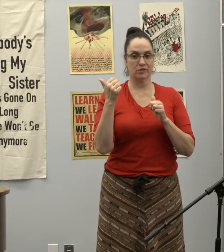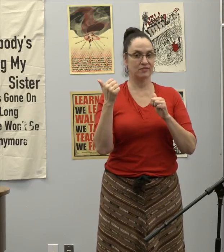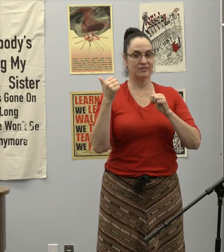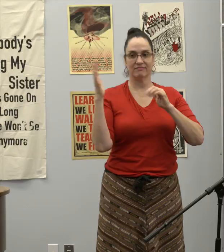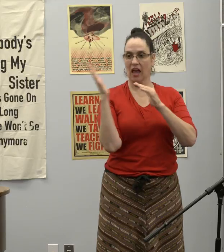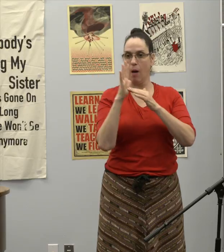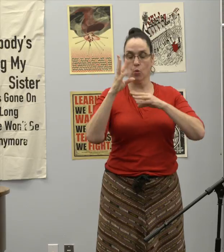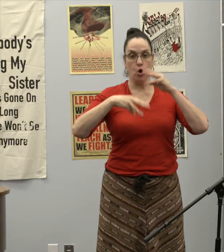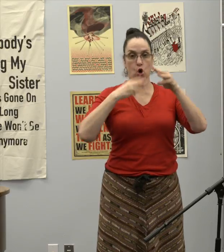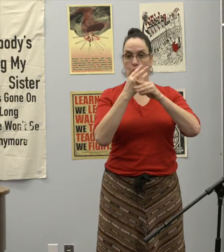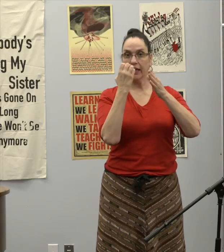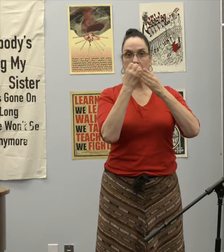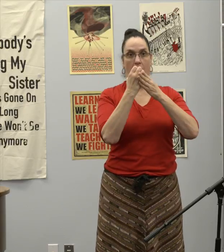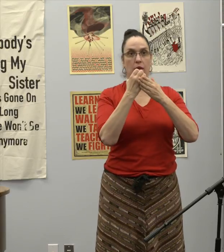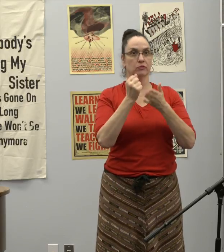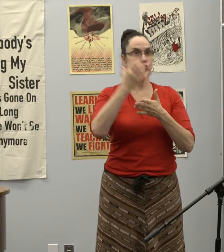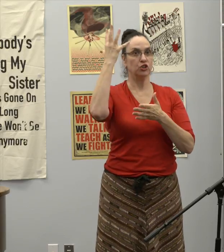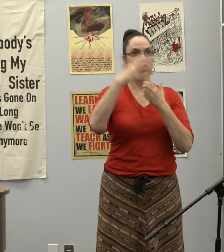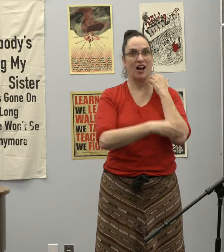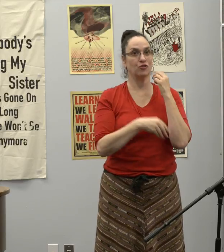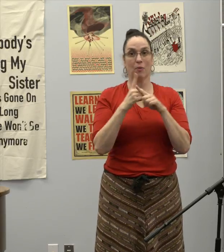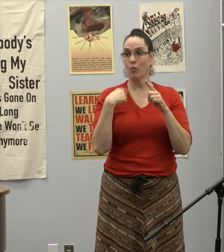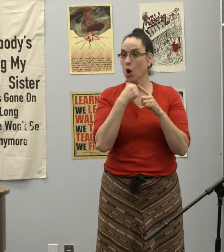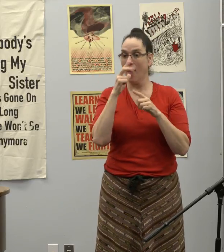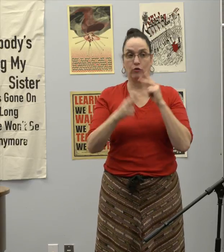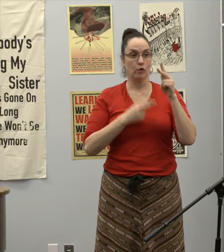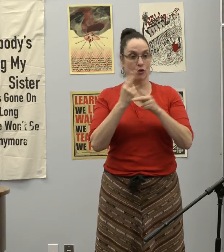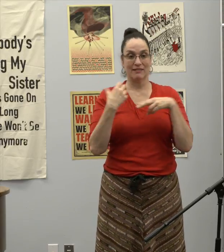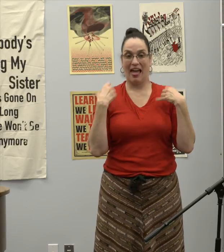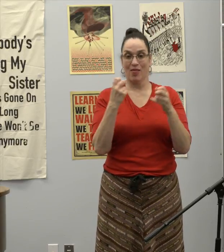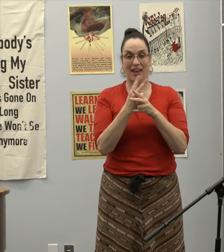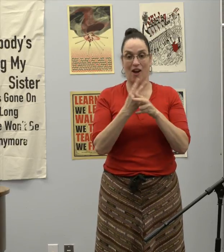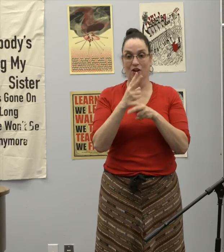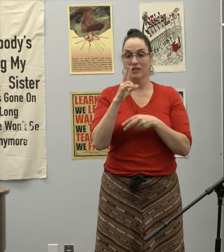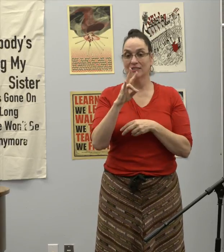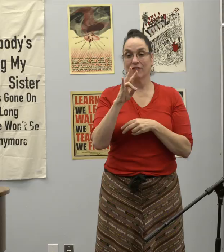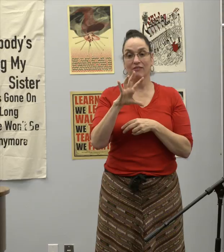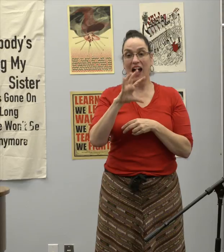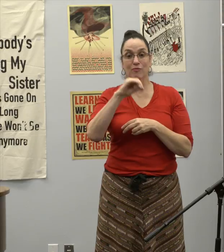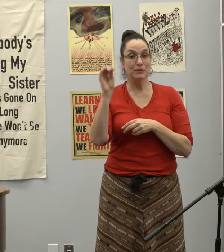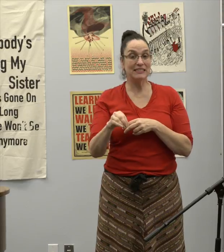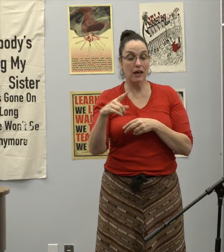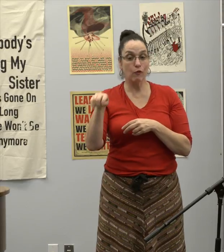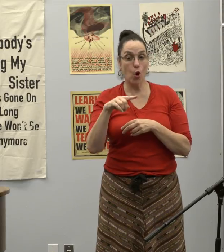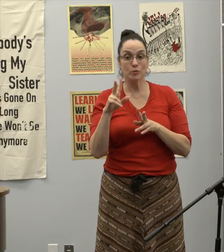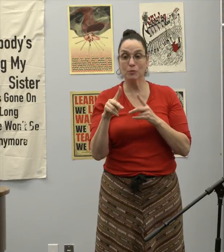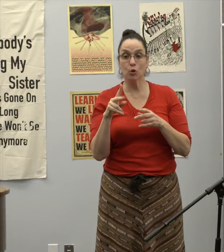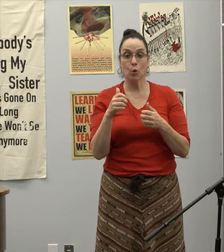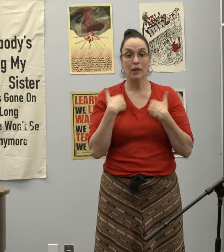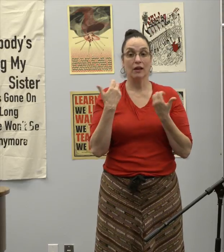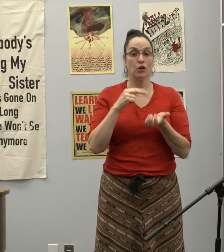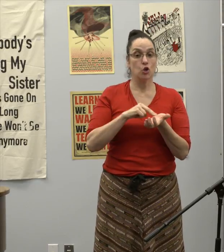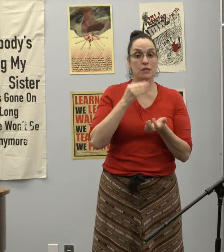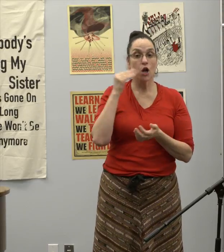one that doesn't have universal health care. 75% of people in nursing homes, that's white, black, Hispanic,